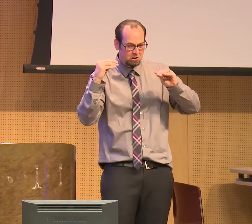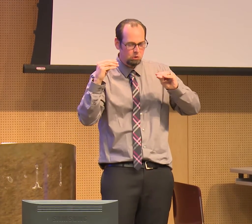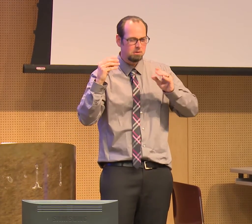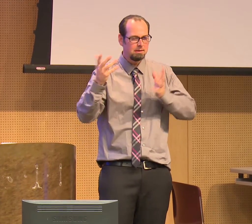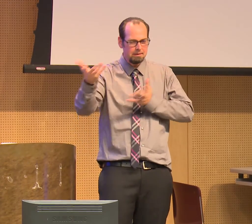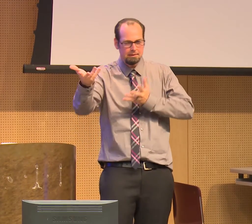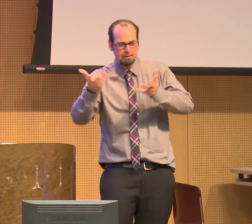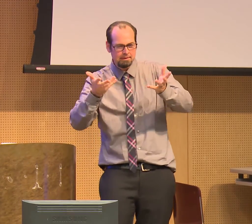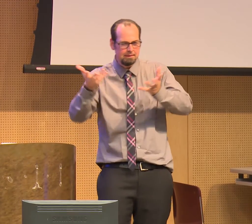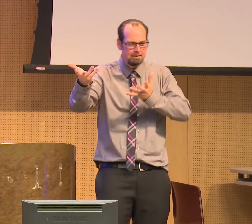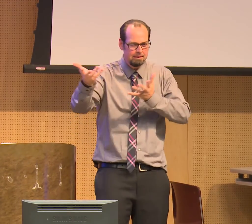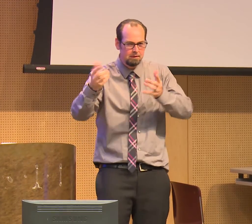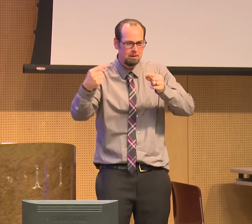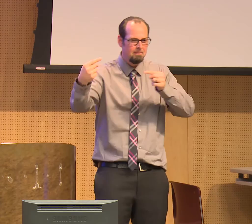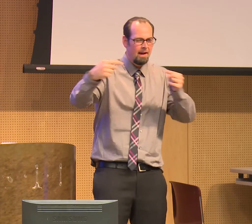job.